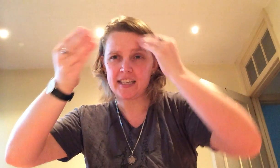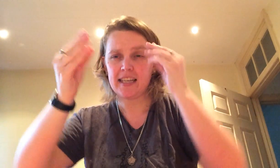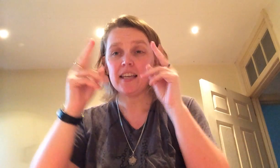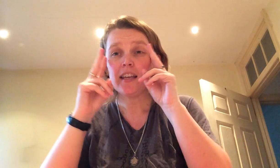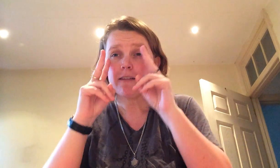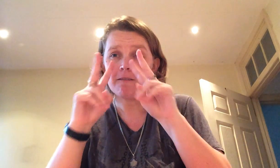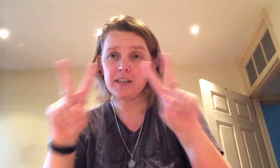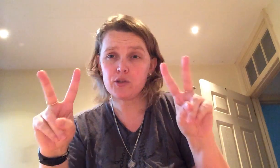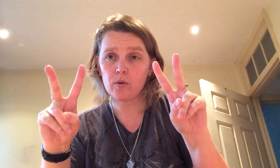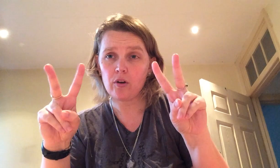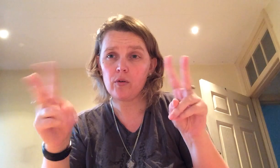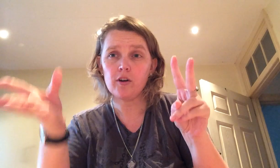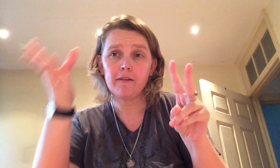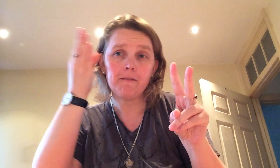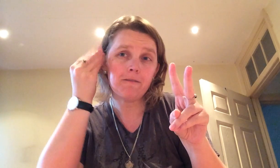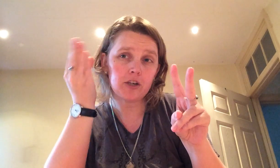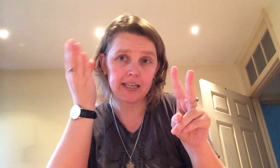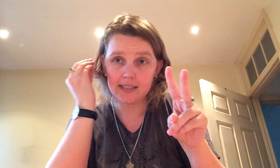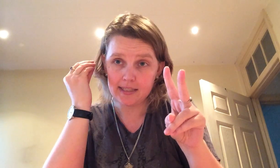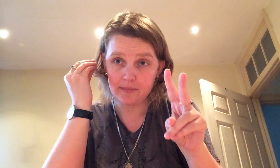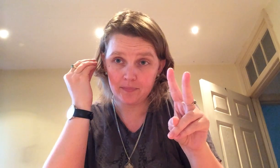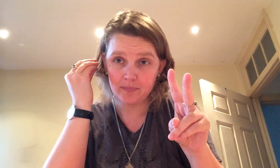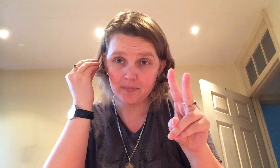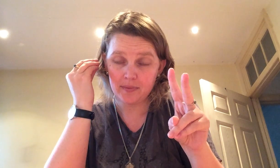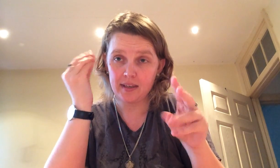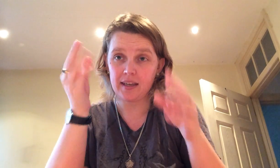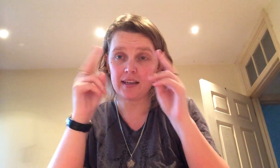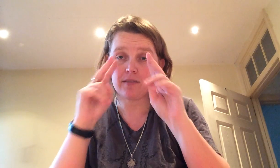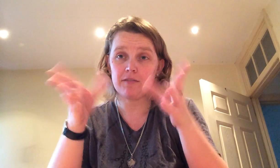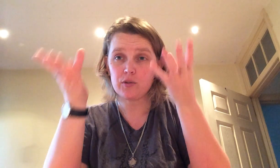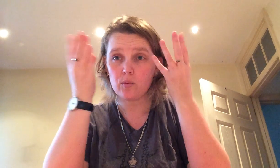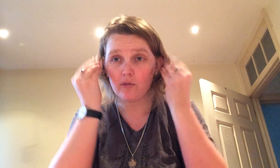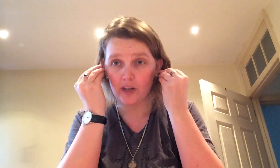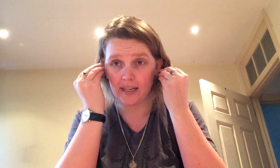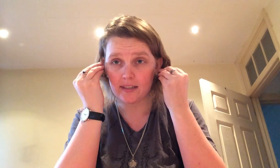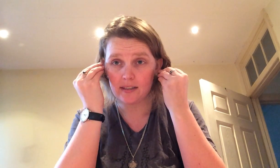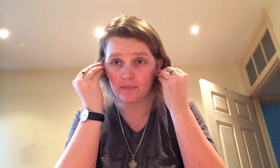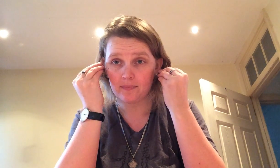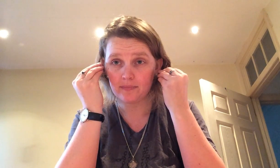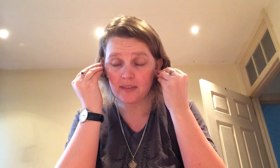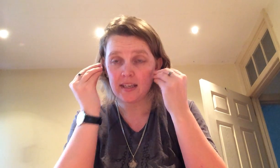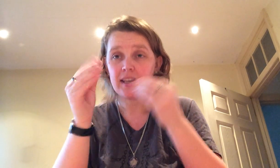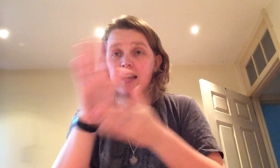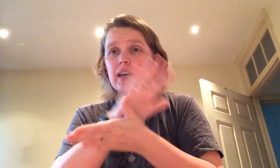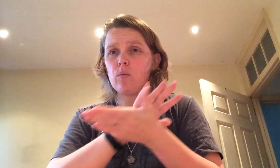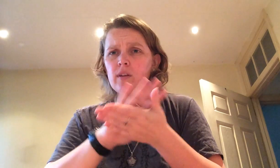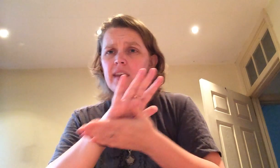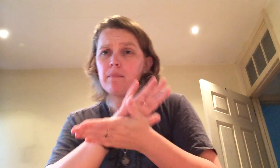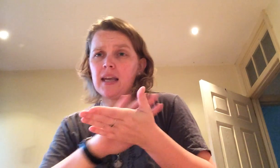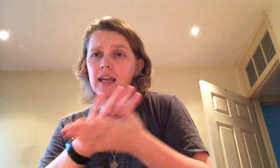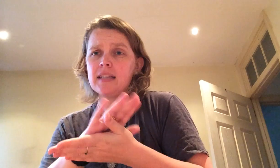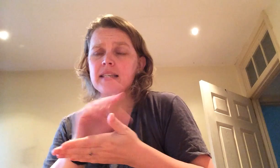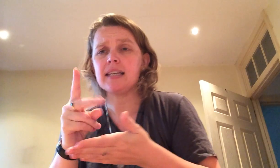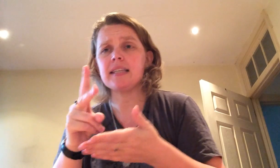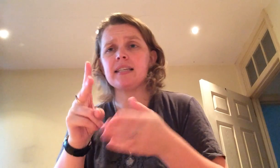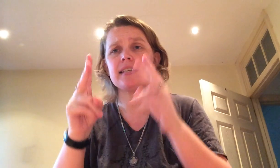learning visual phonics. Okay, so visual phonics. And what that means is it is